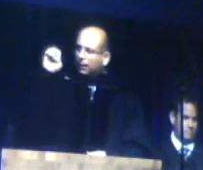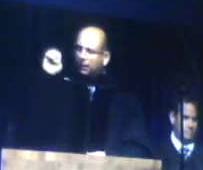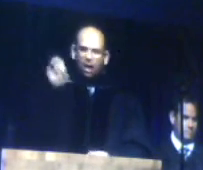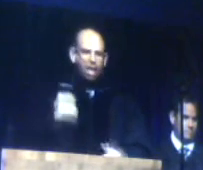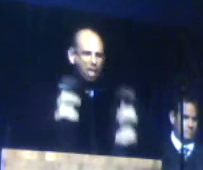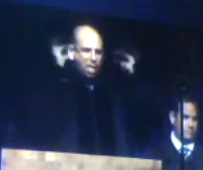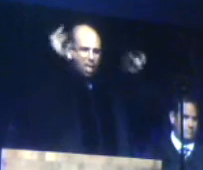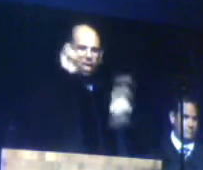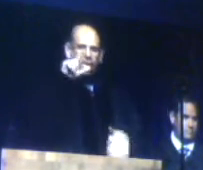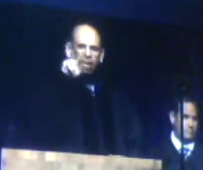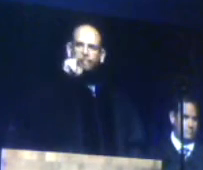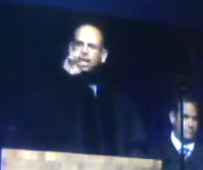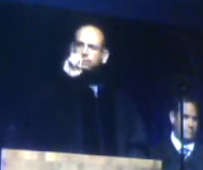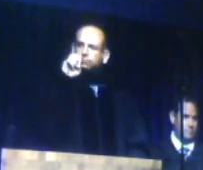have to make. E.